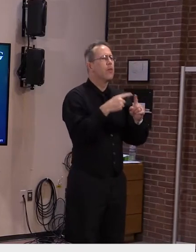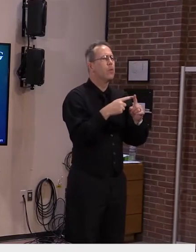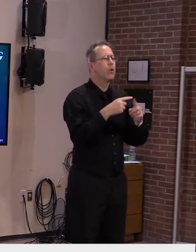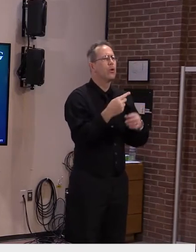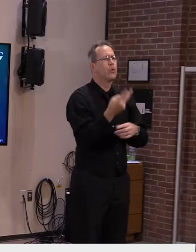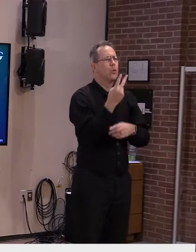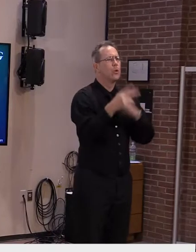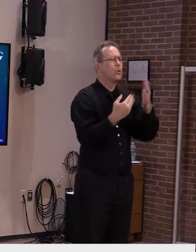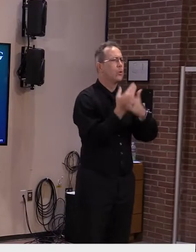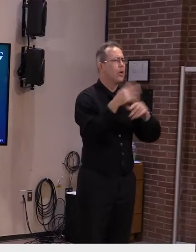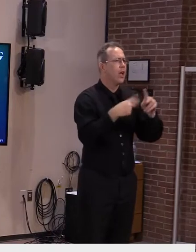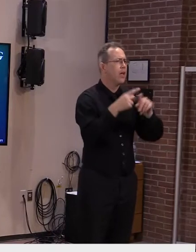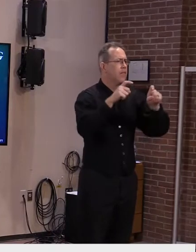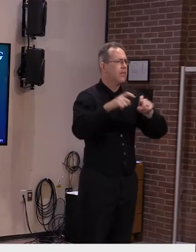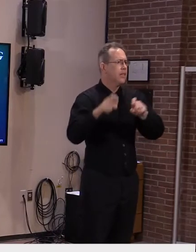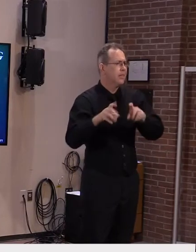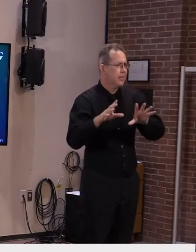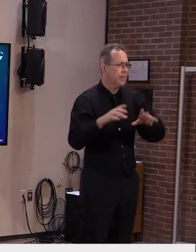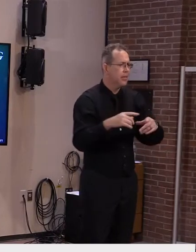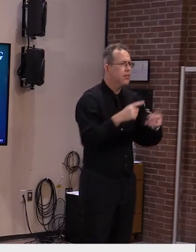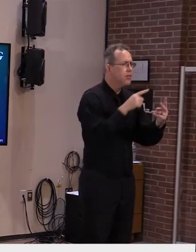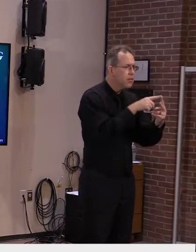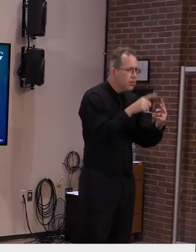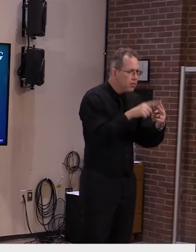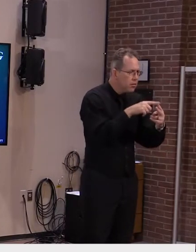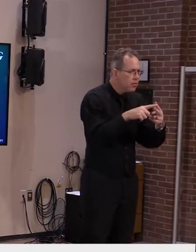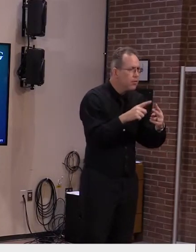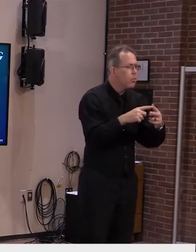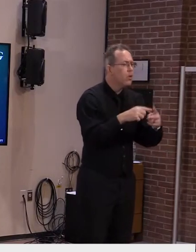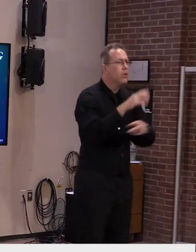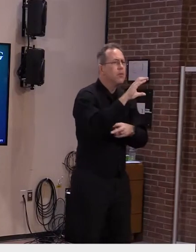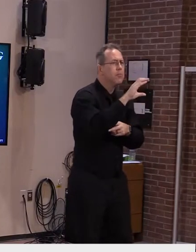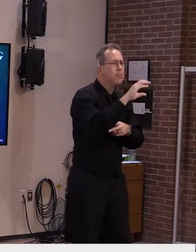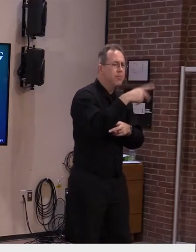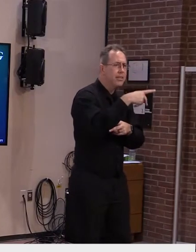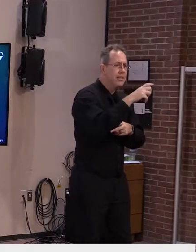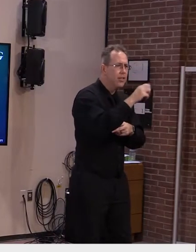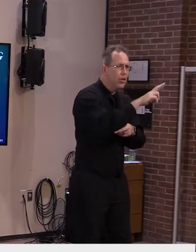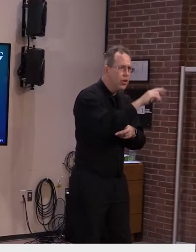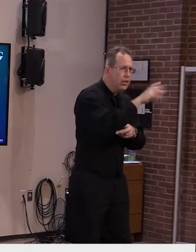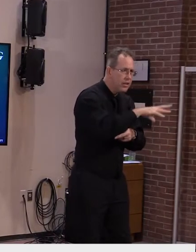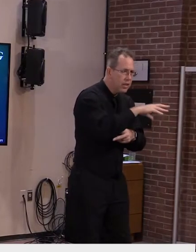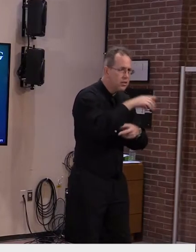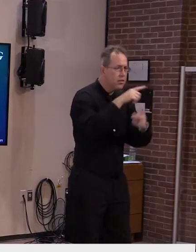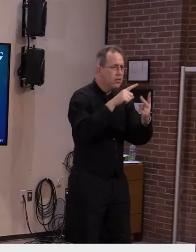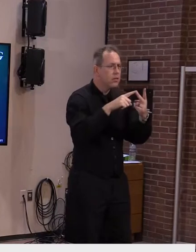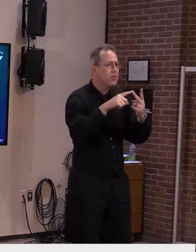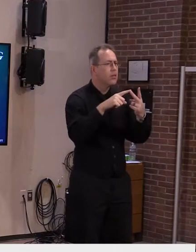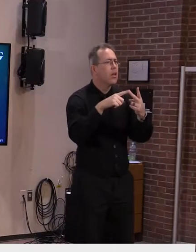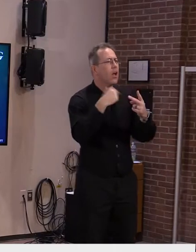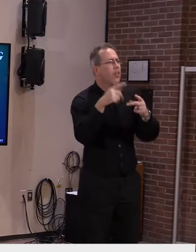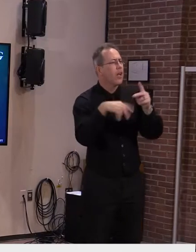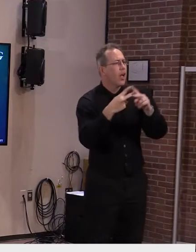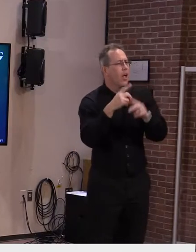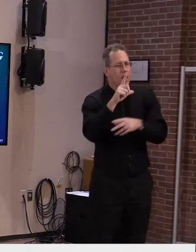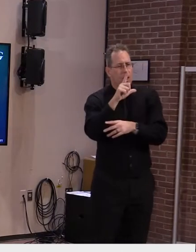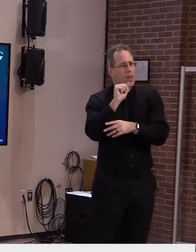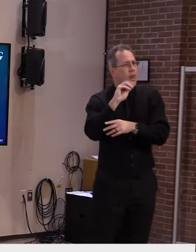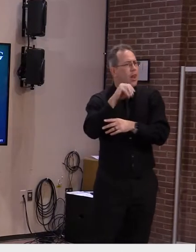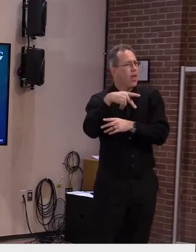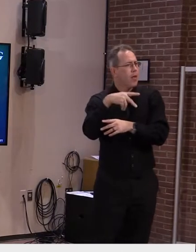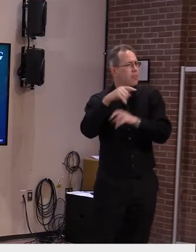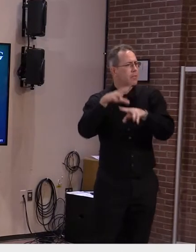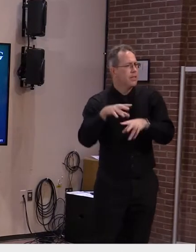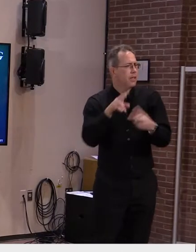that I mentioned last week, the self-administered PCR test and the LAMP rapid results test.